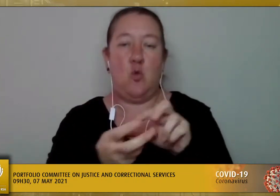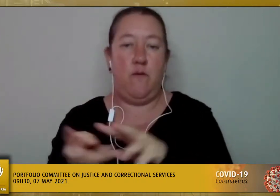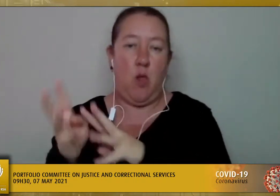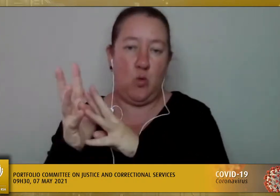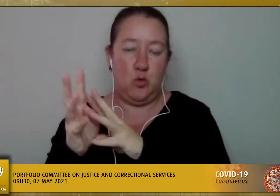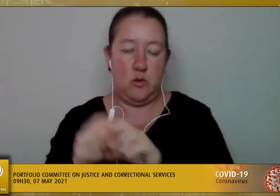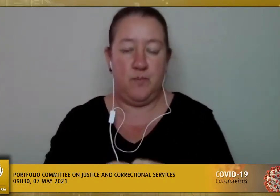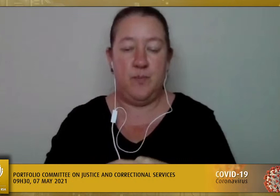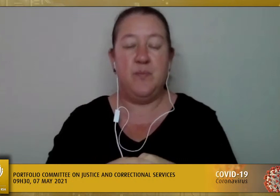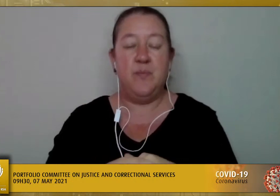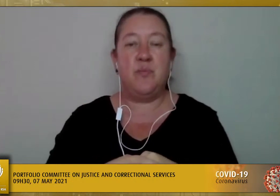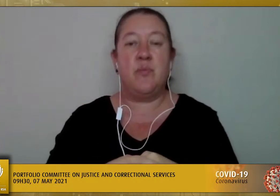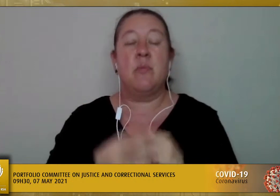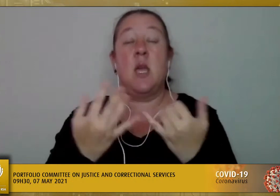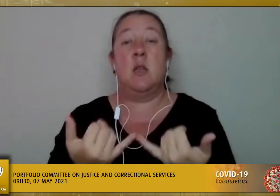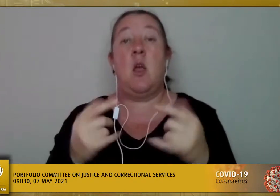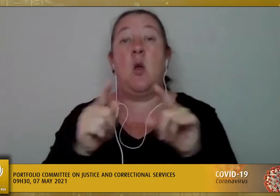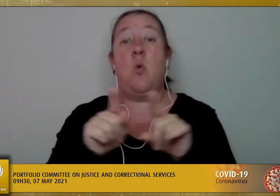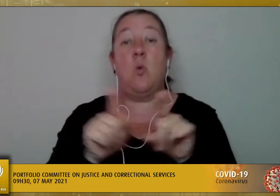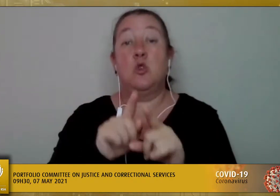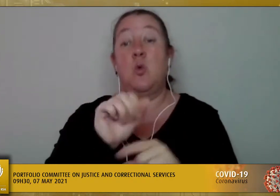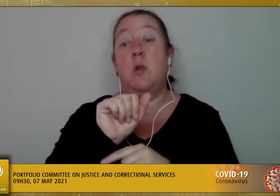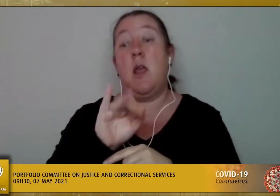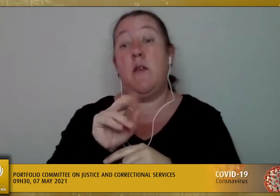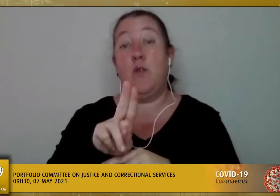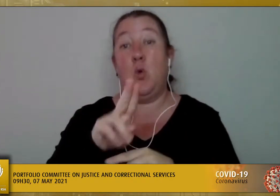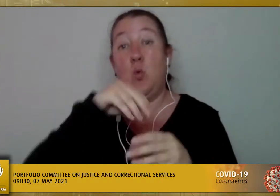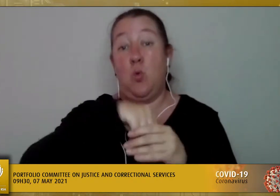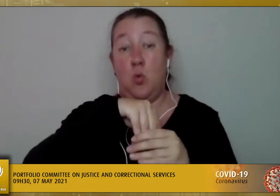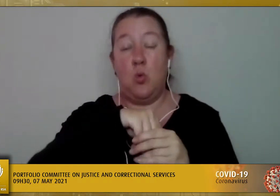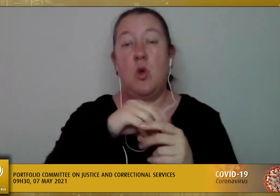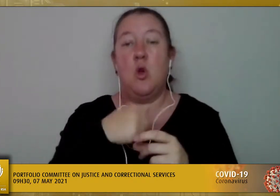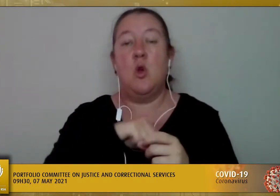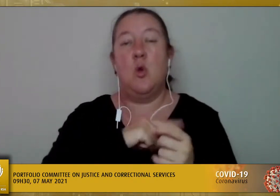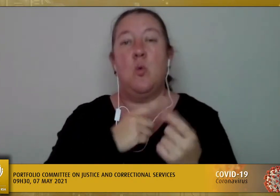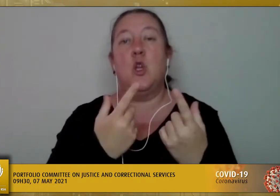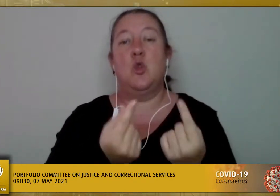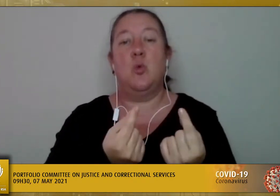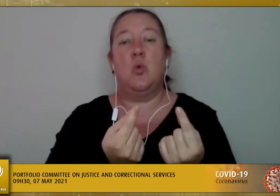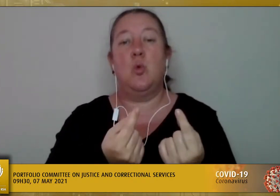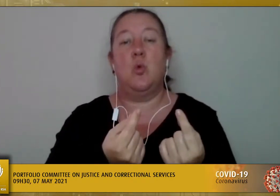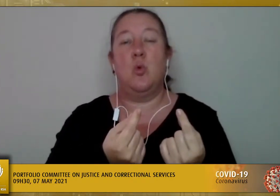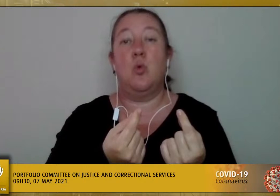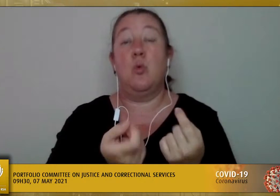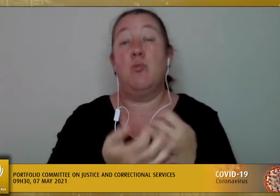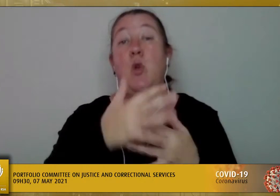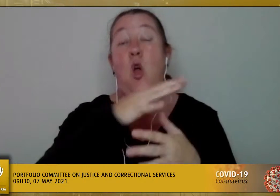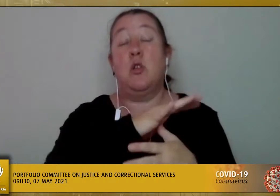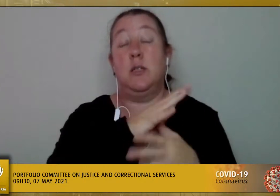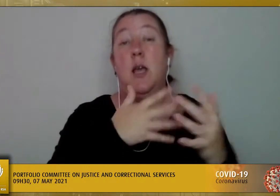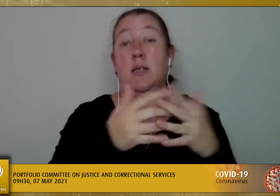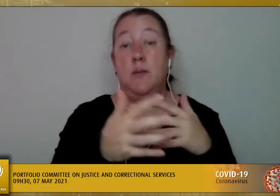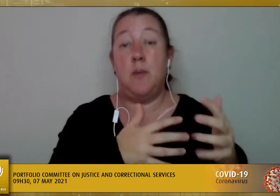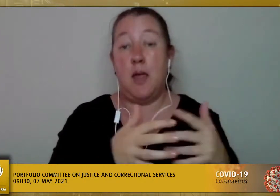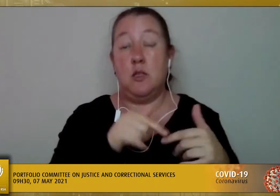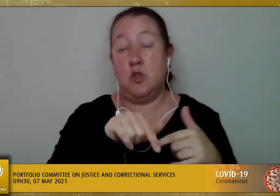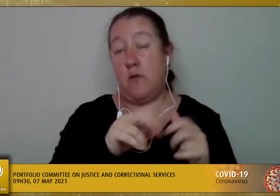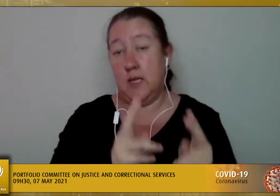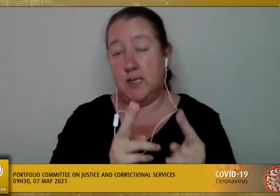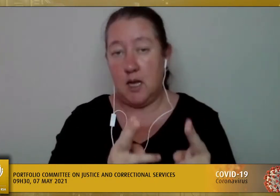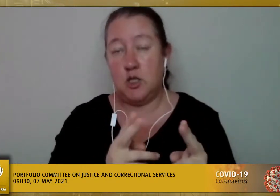now also in AFU we do um prioritize matters of of this